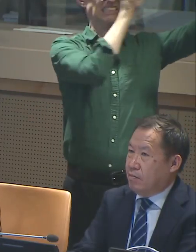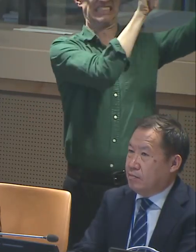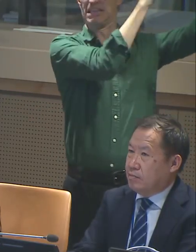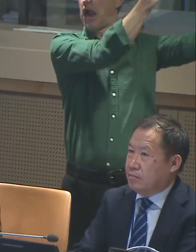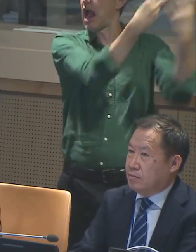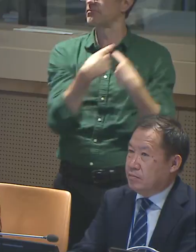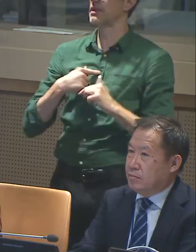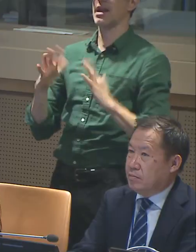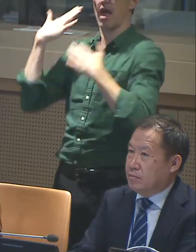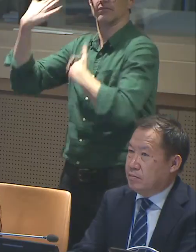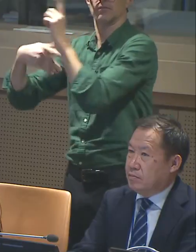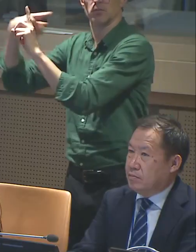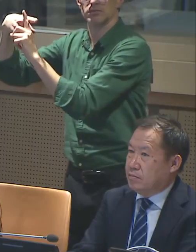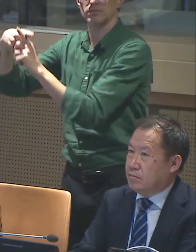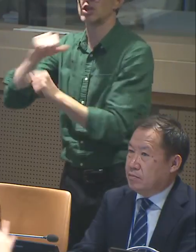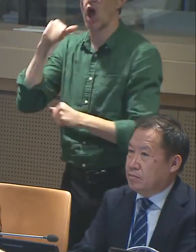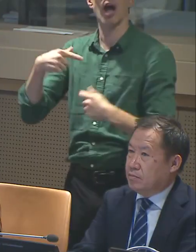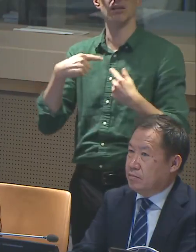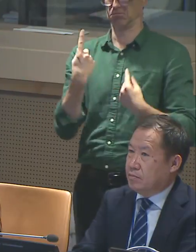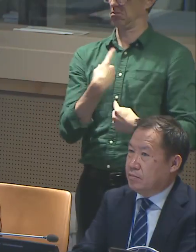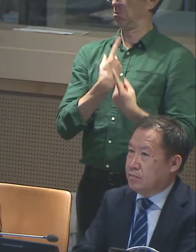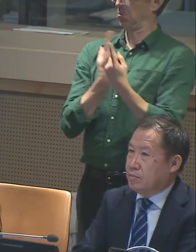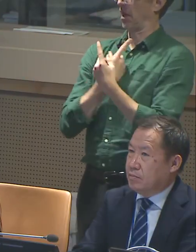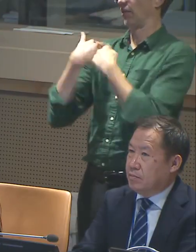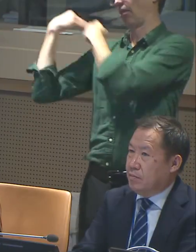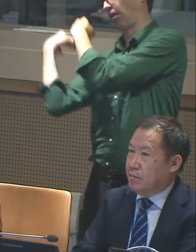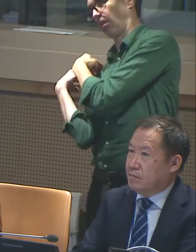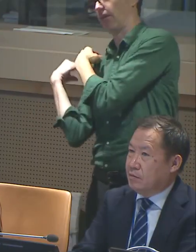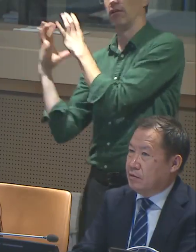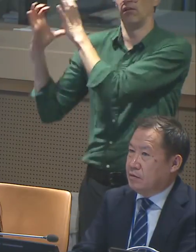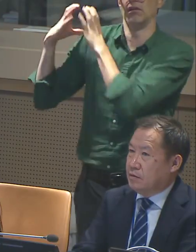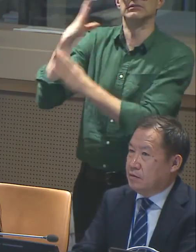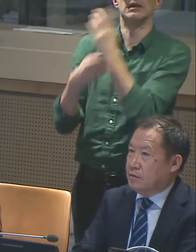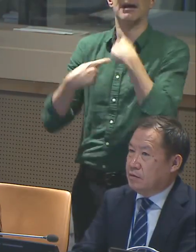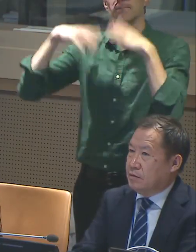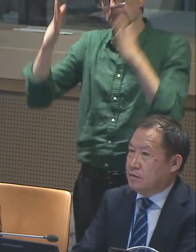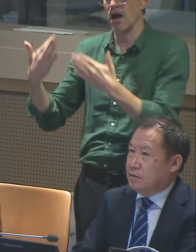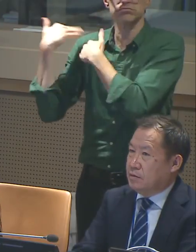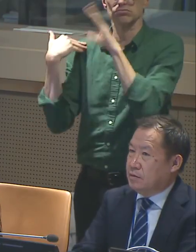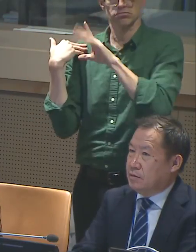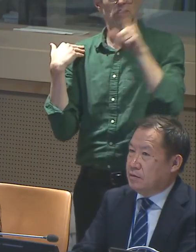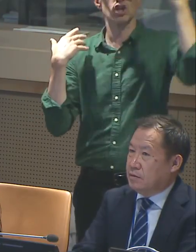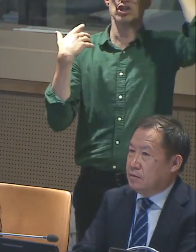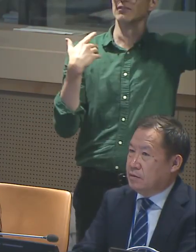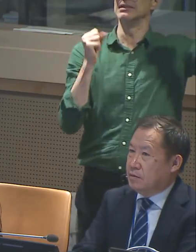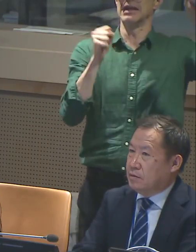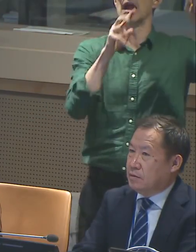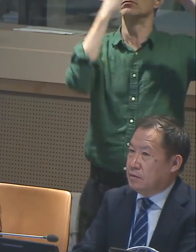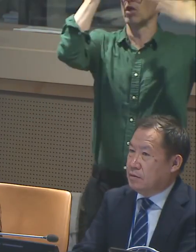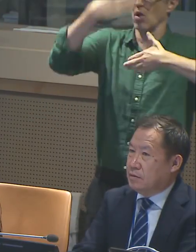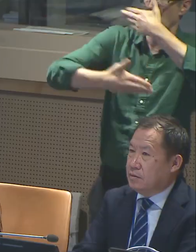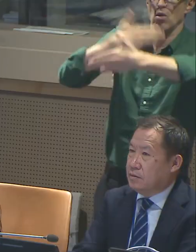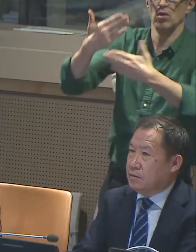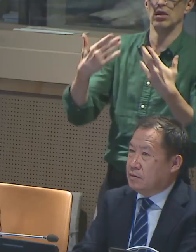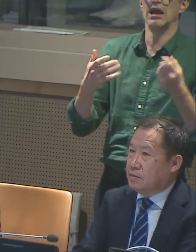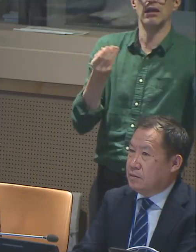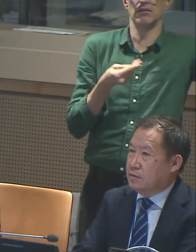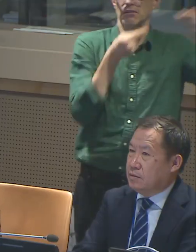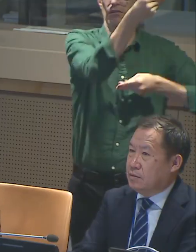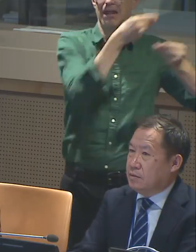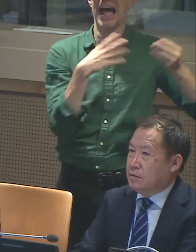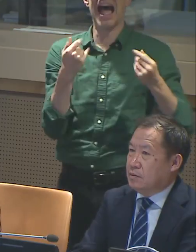we must make smarter use of data, because collecting data without using it does not lead to changes. Achieving all of this will